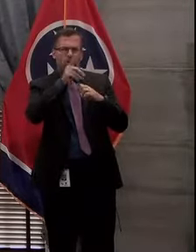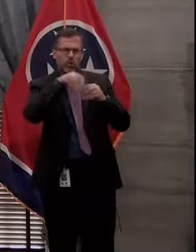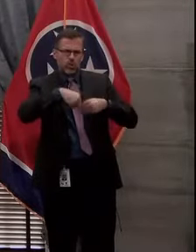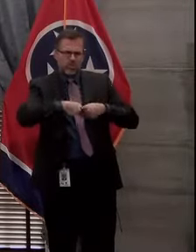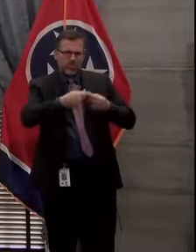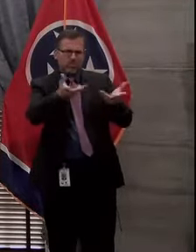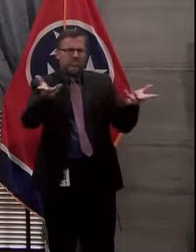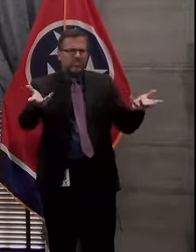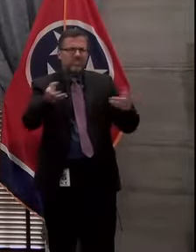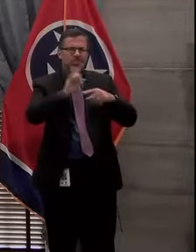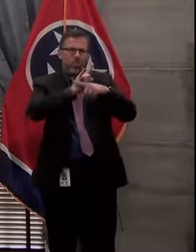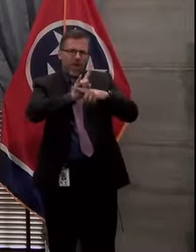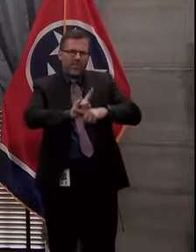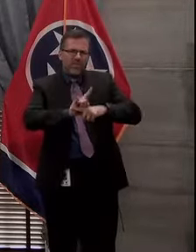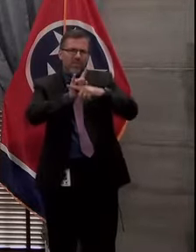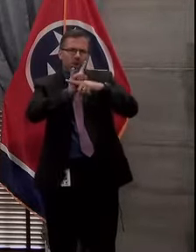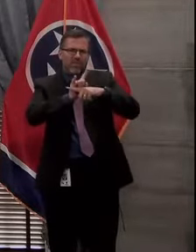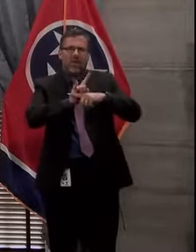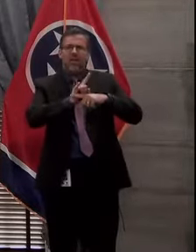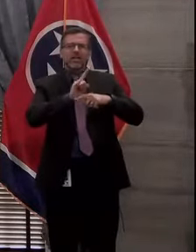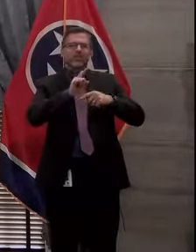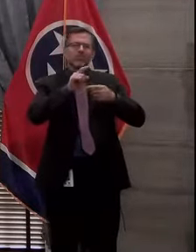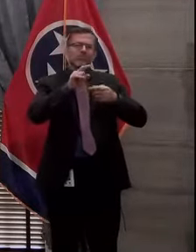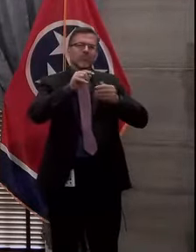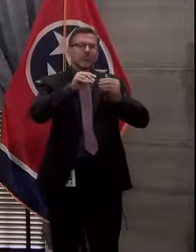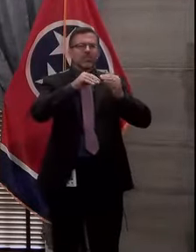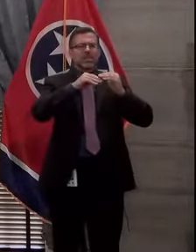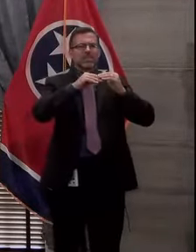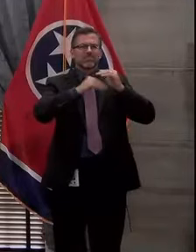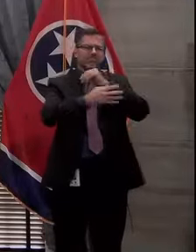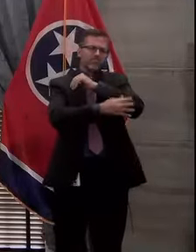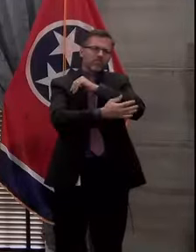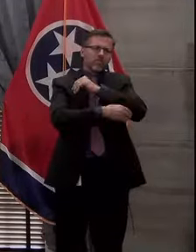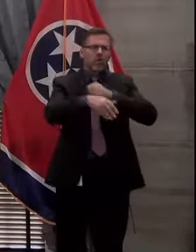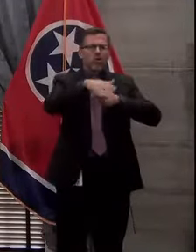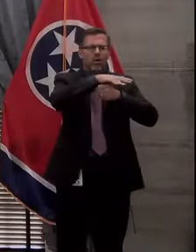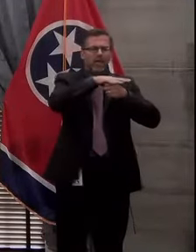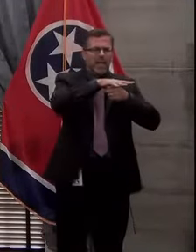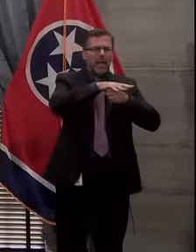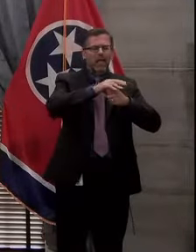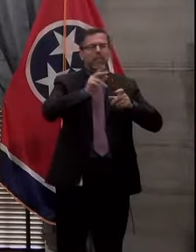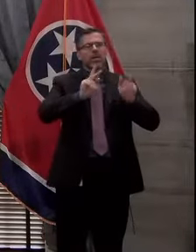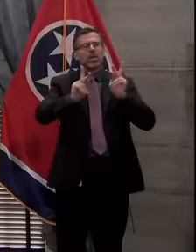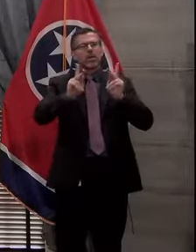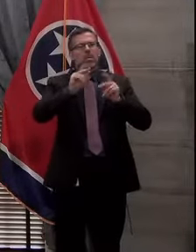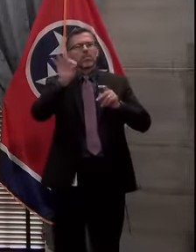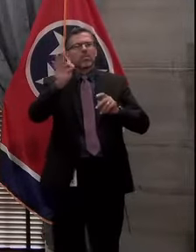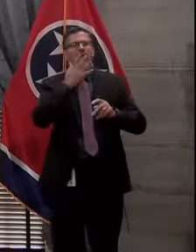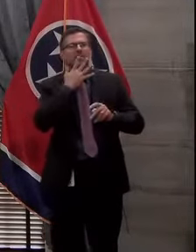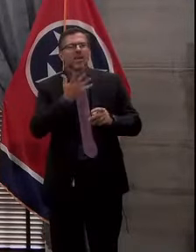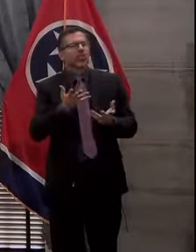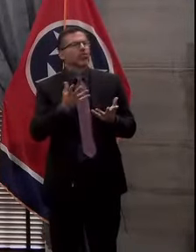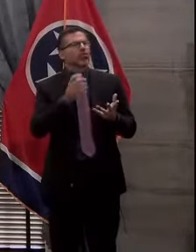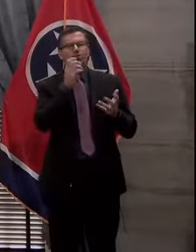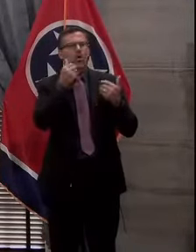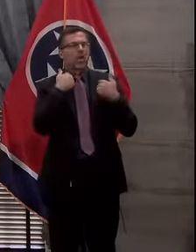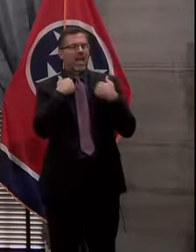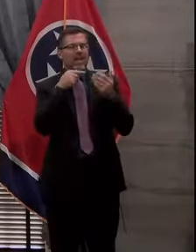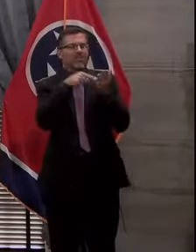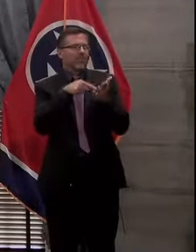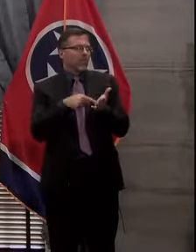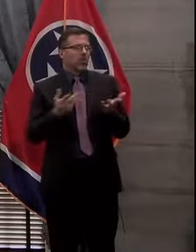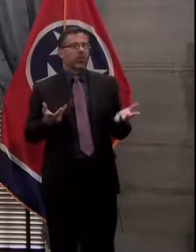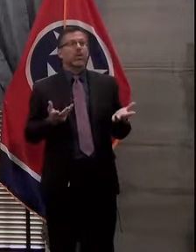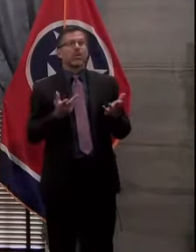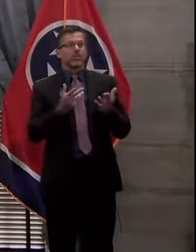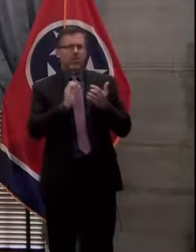know most likely low-income rural communities, people of color often are disenfranchised. So is there a way that you guys are going